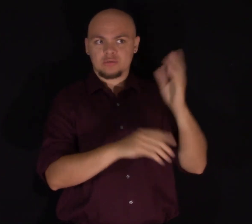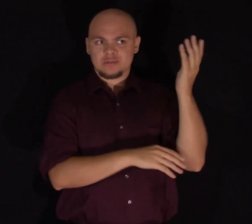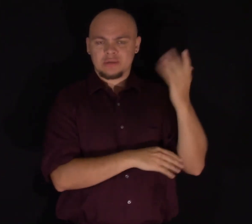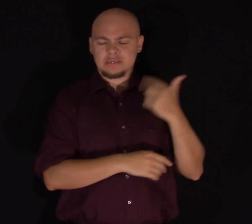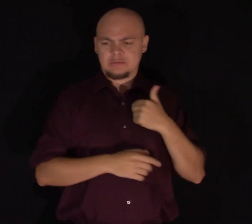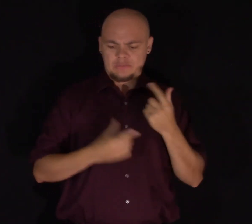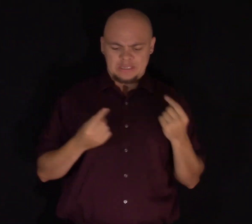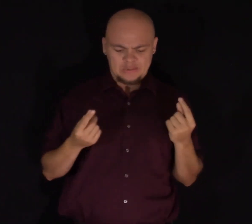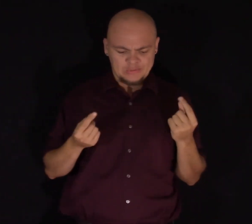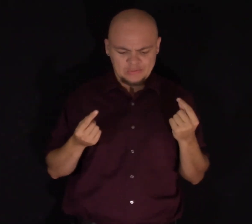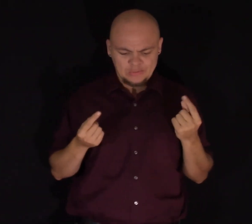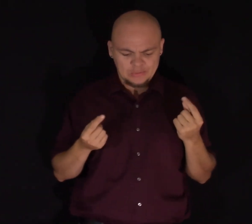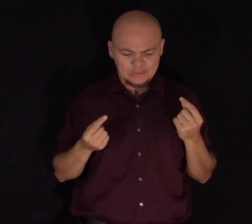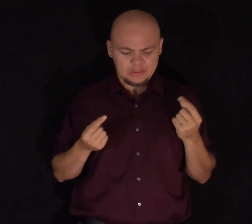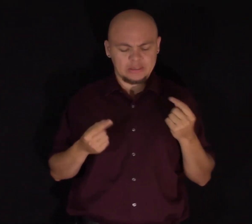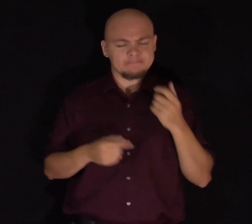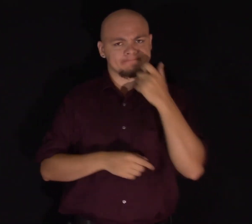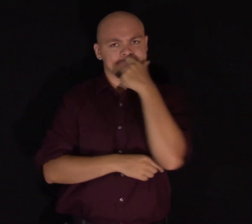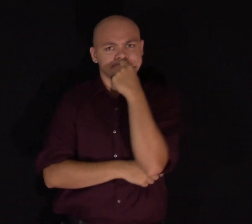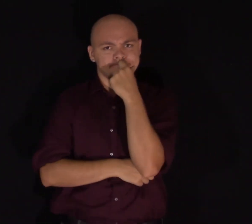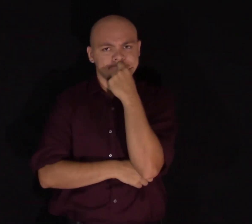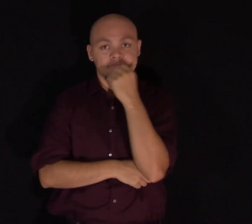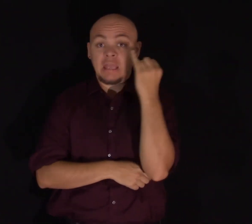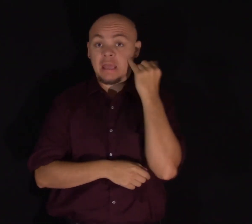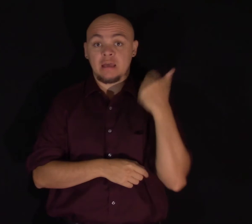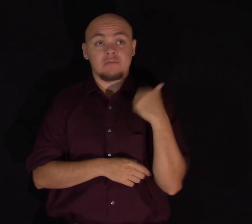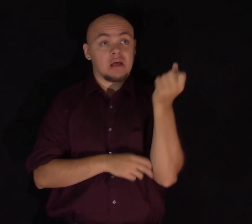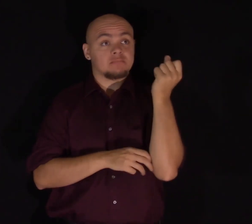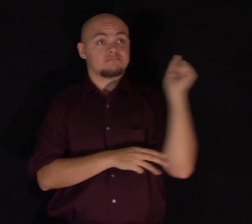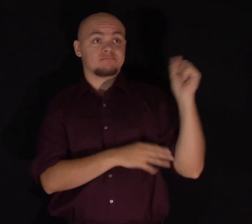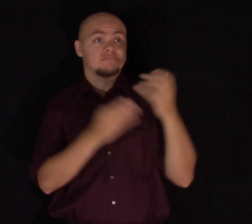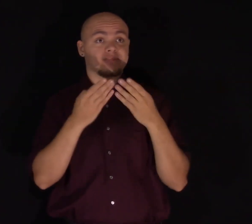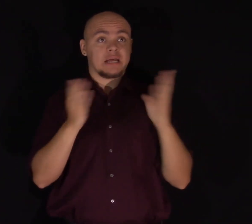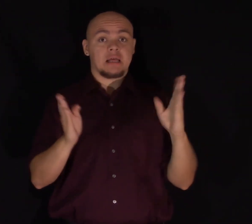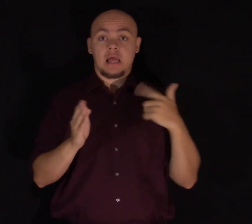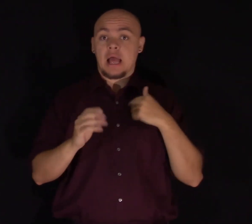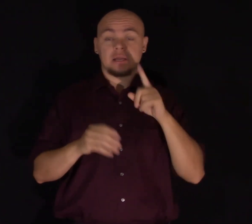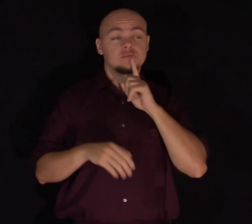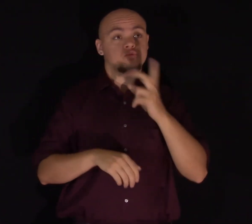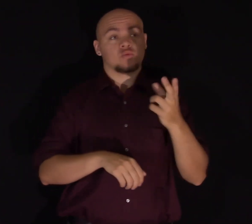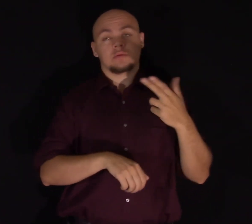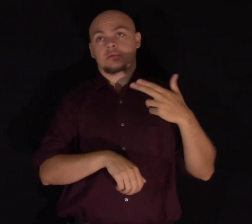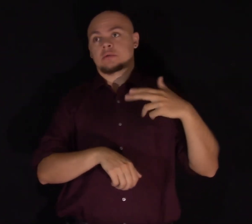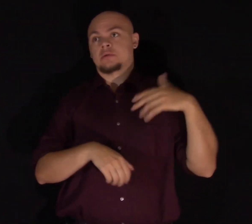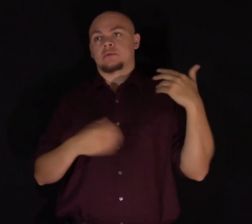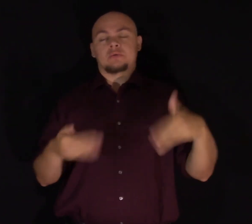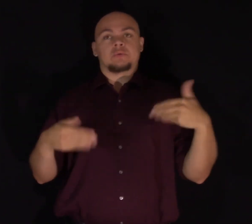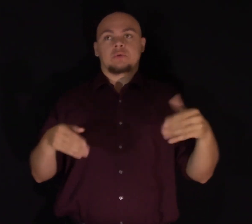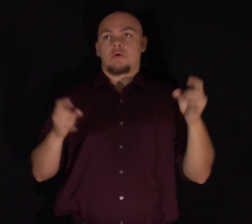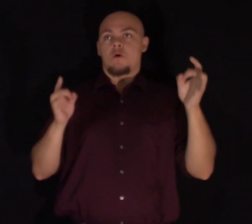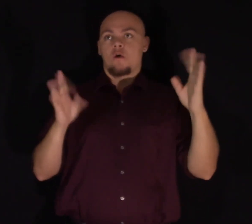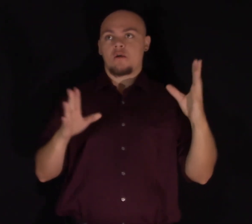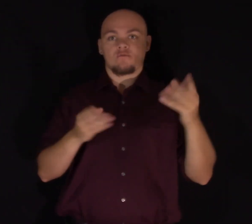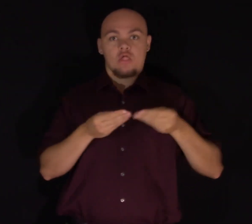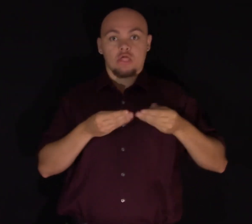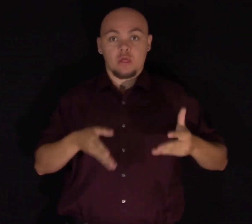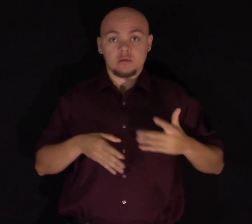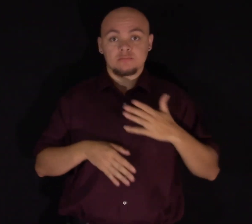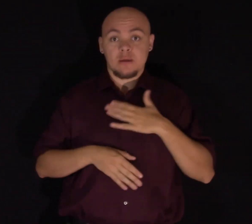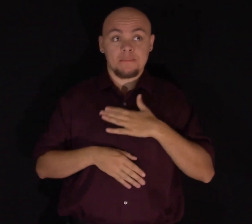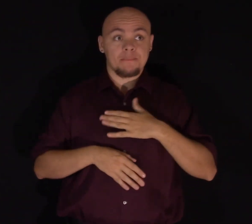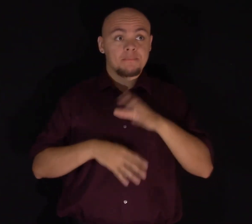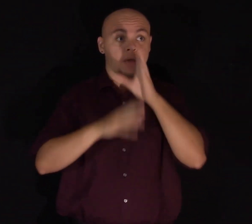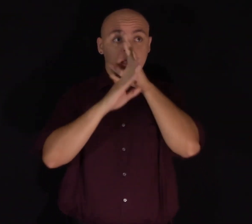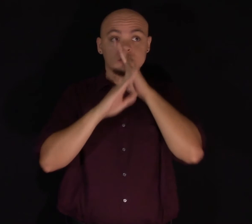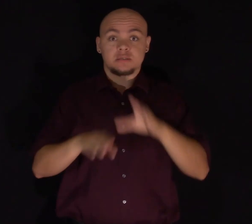do? And I knew that if I spoke up about this publicly, I could face financial loss. But then I also understood that my silence serves